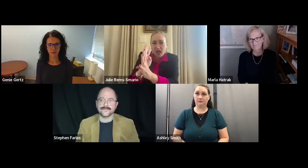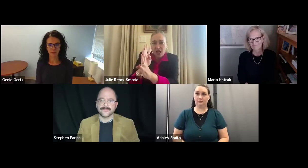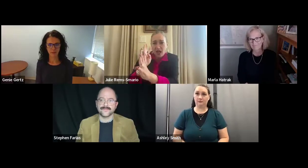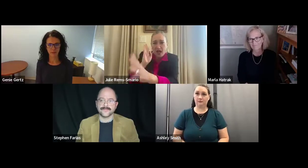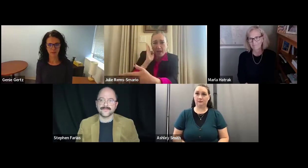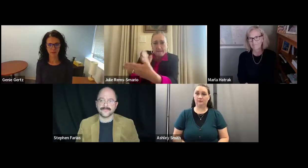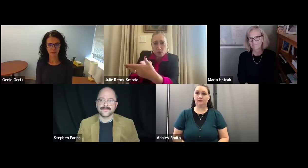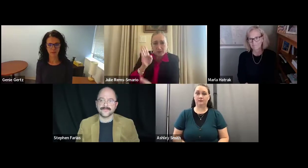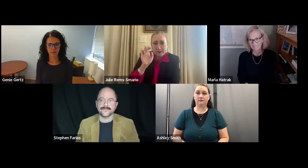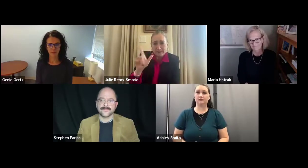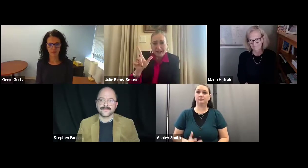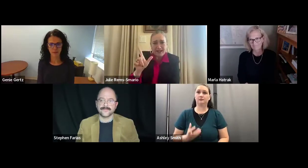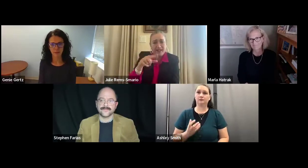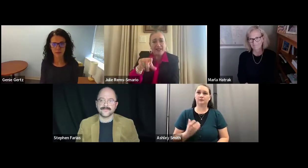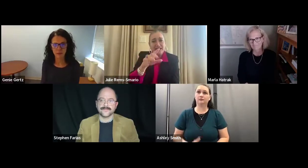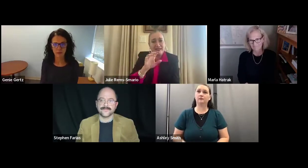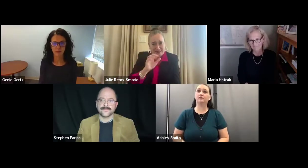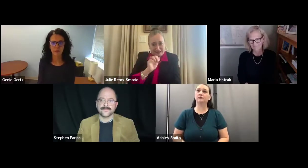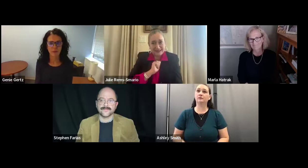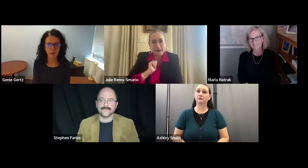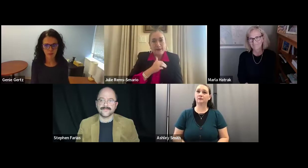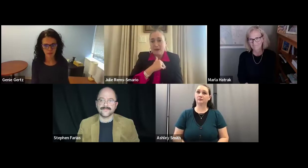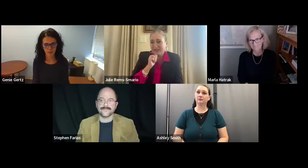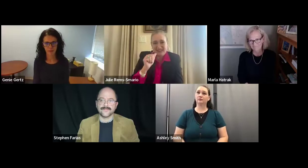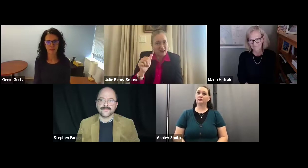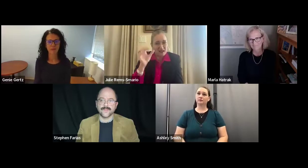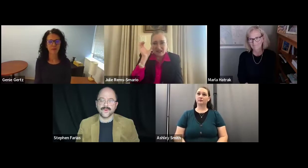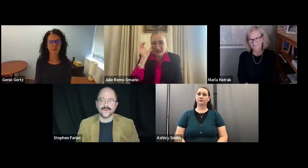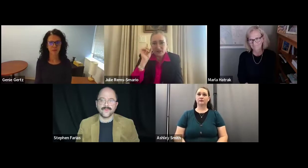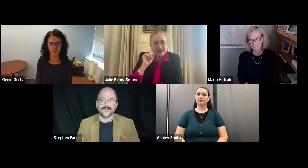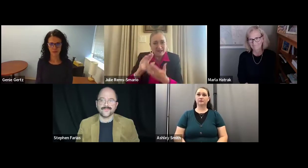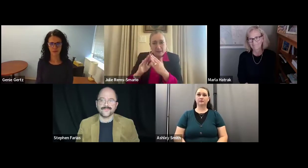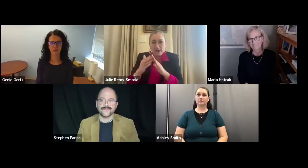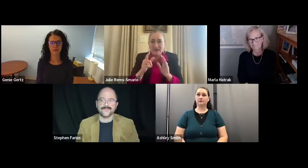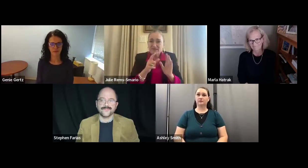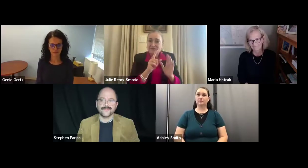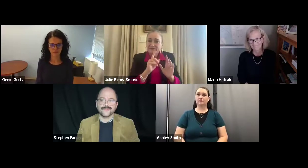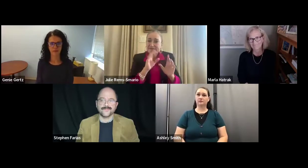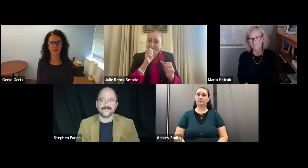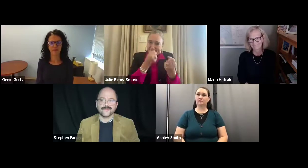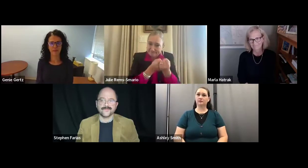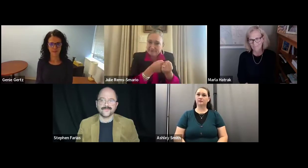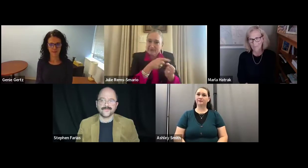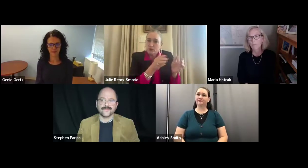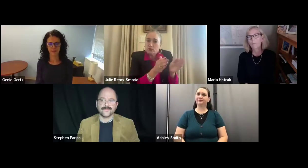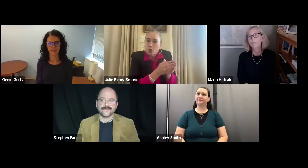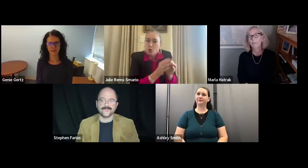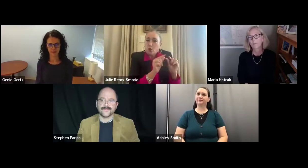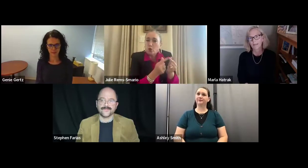support. So we did have 70 of us that were in opposition and 50 that were in support of. But what happened